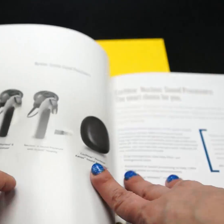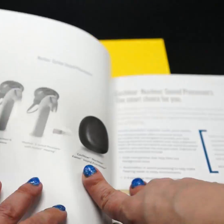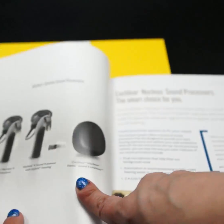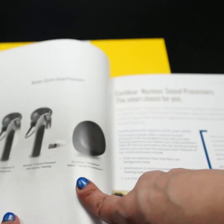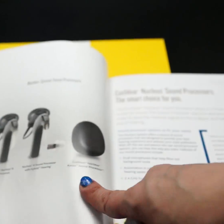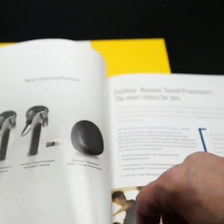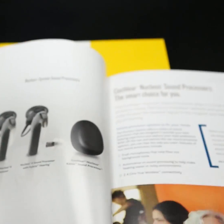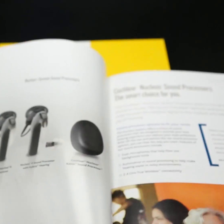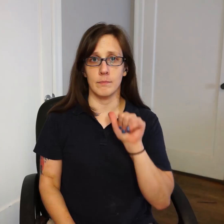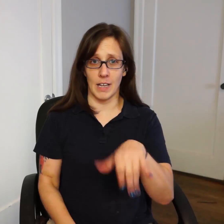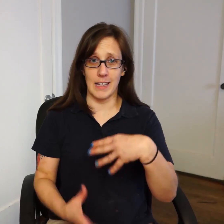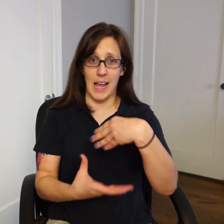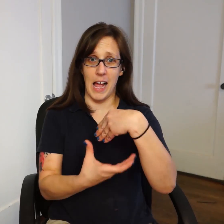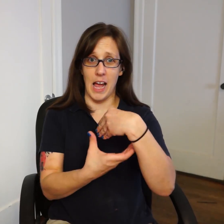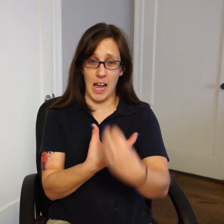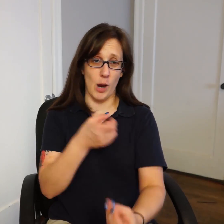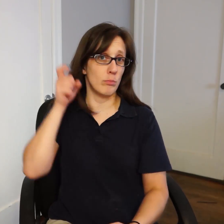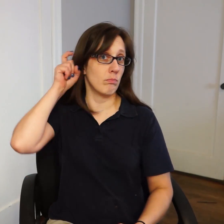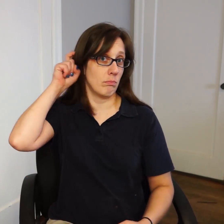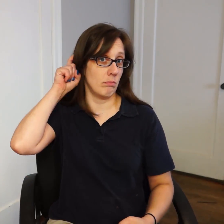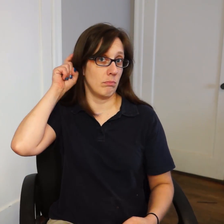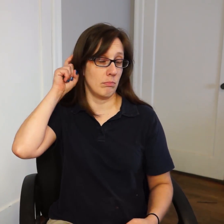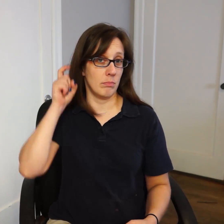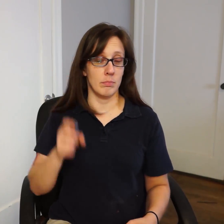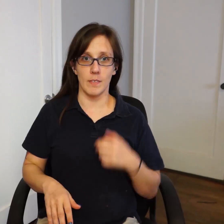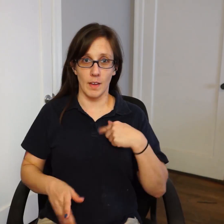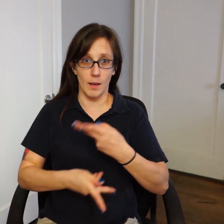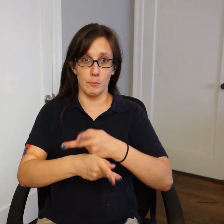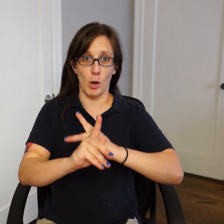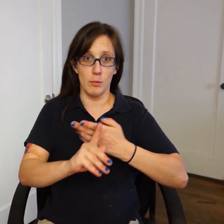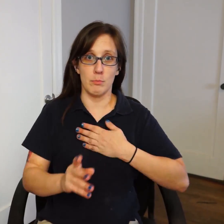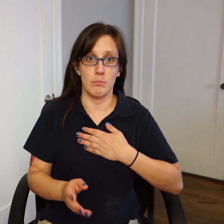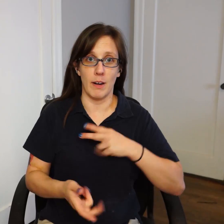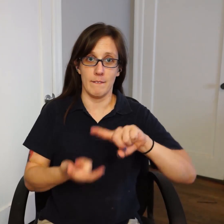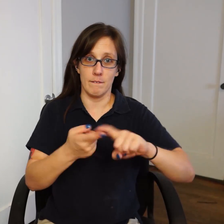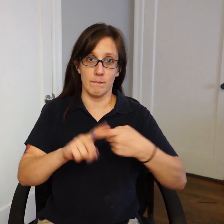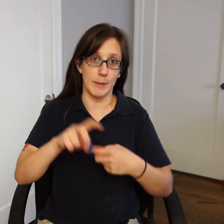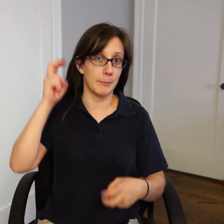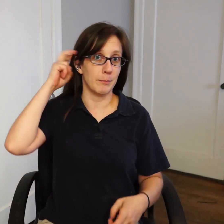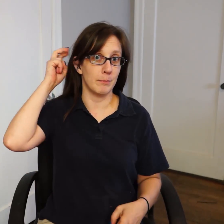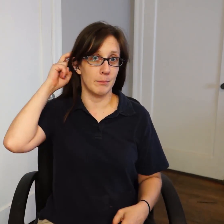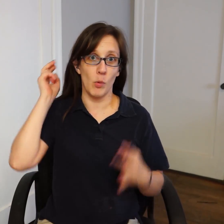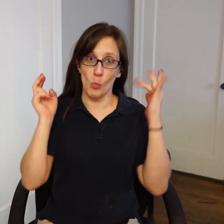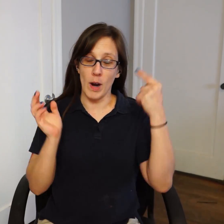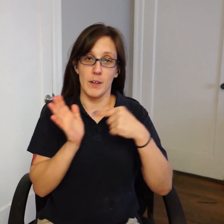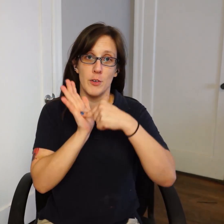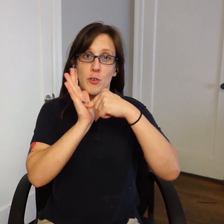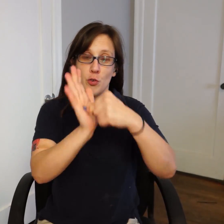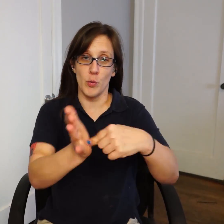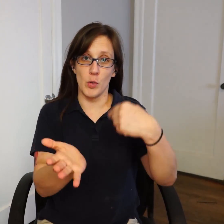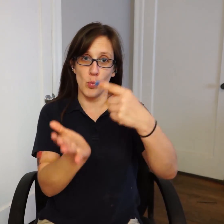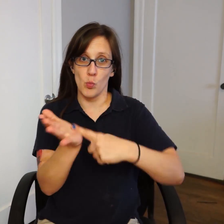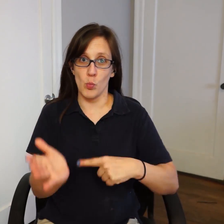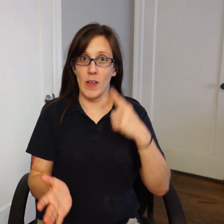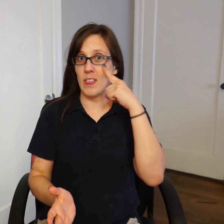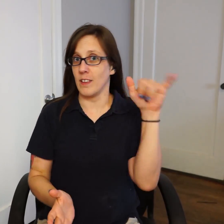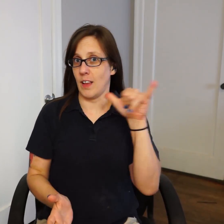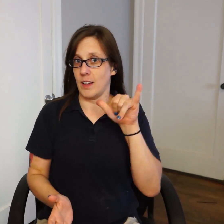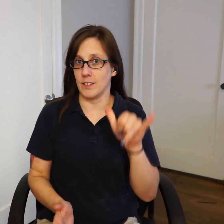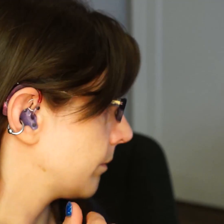And that is the external component of the cochlear implant. So I borrowed my friend's old cochlear implant because I wanted to see what it looked